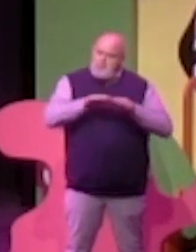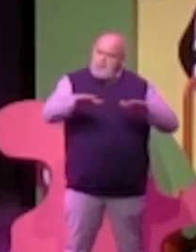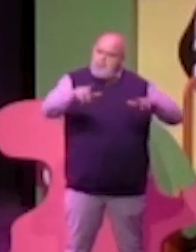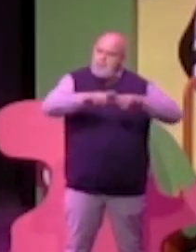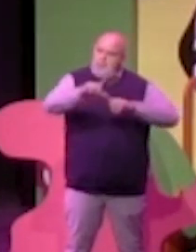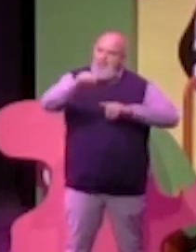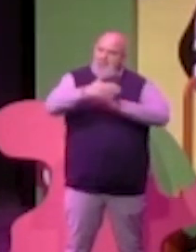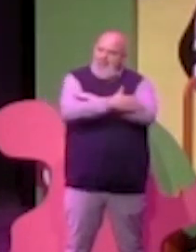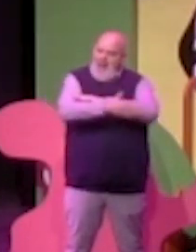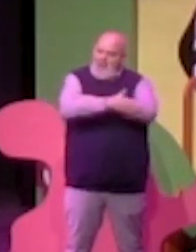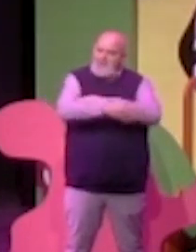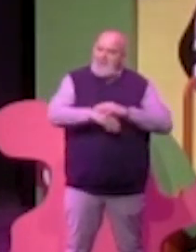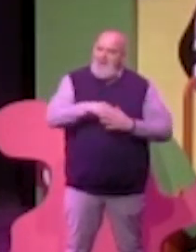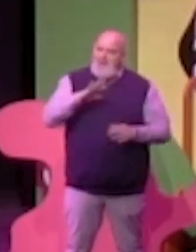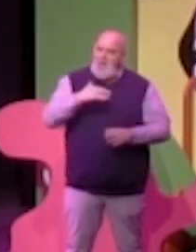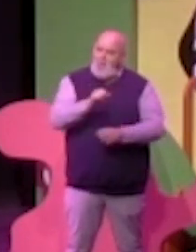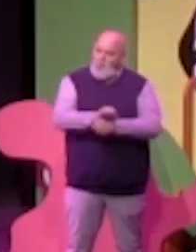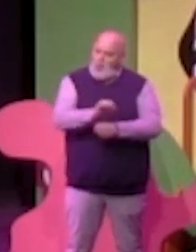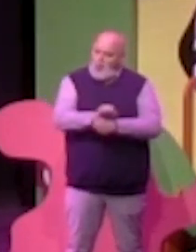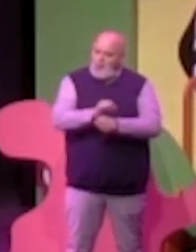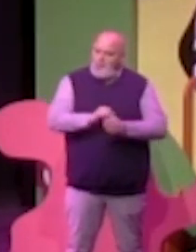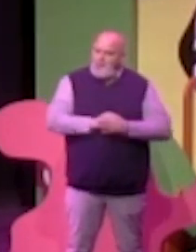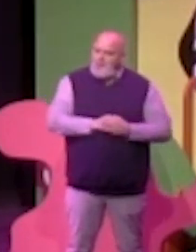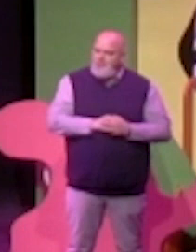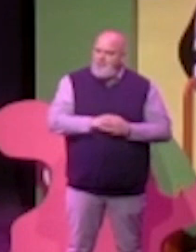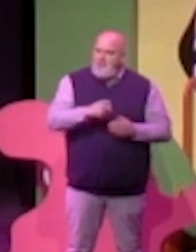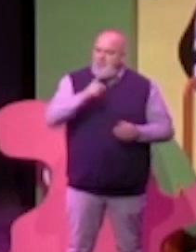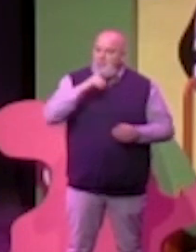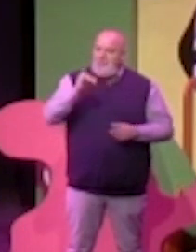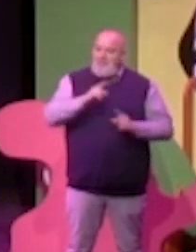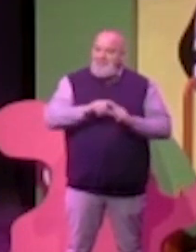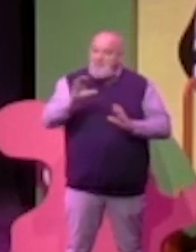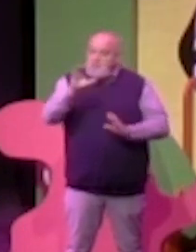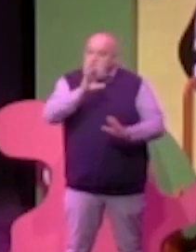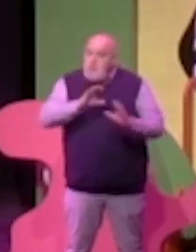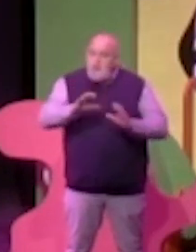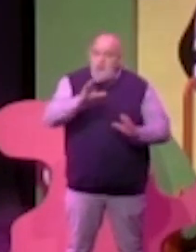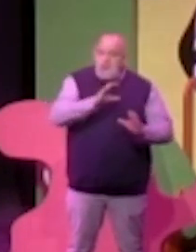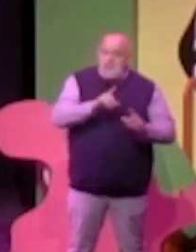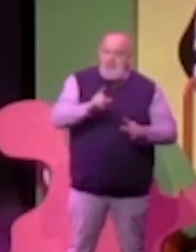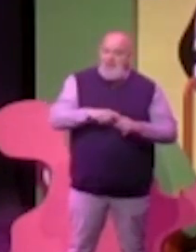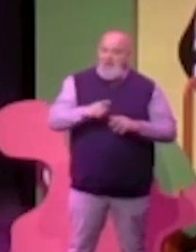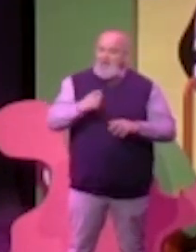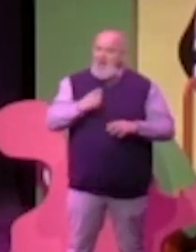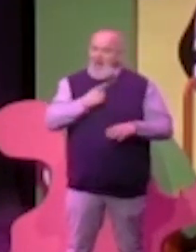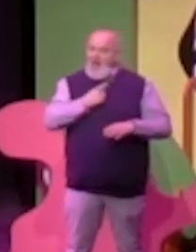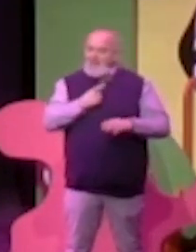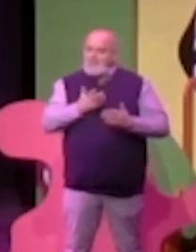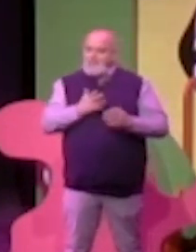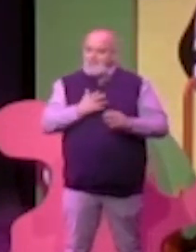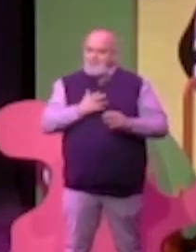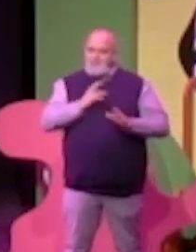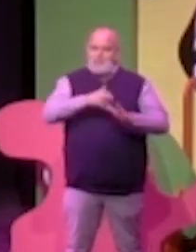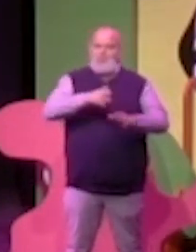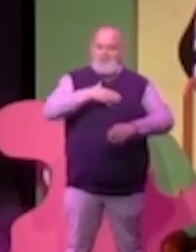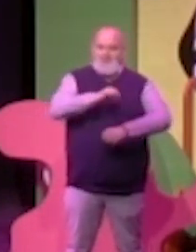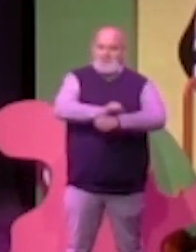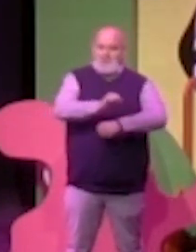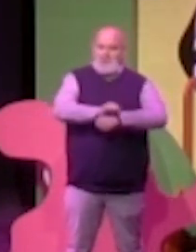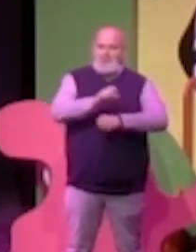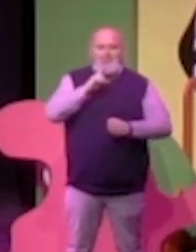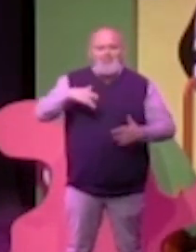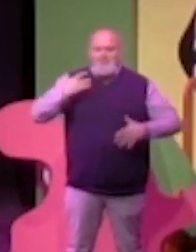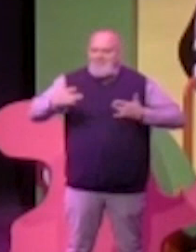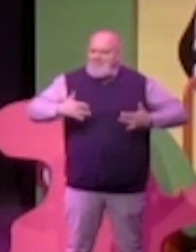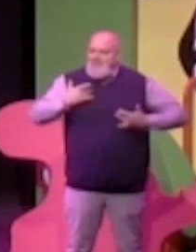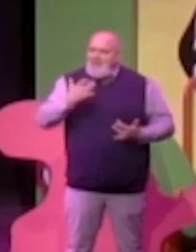County and throughout our work. And when they did the search and when I stepped into my role, I really was excited because I